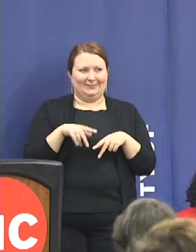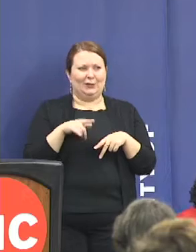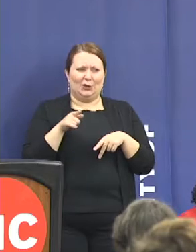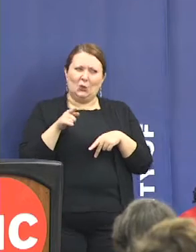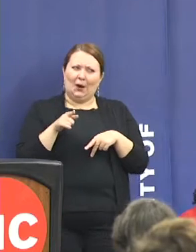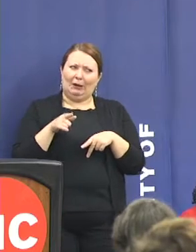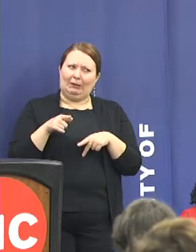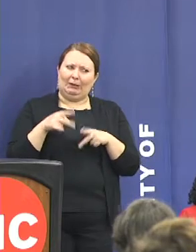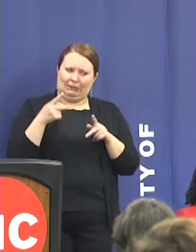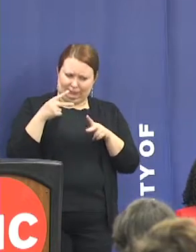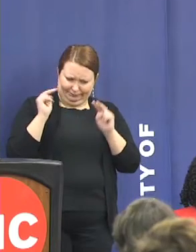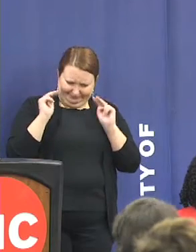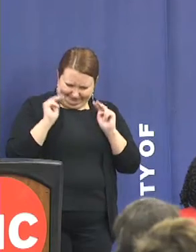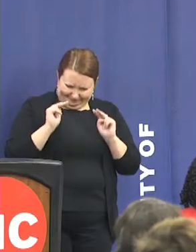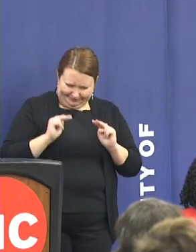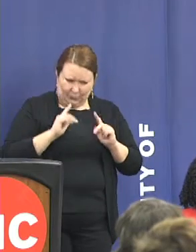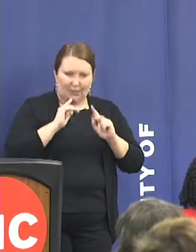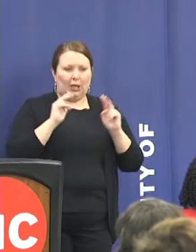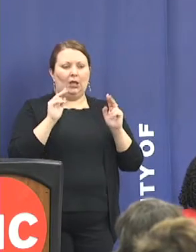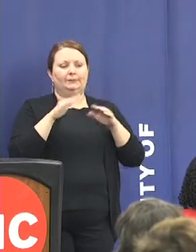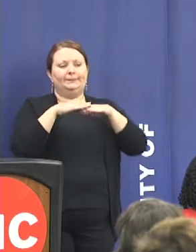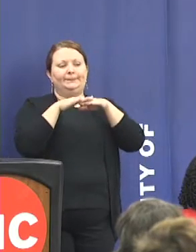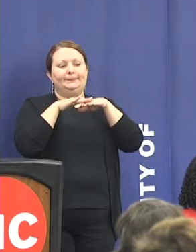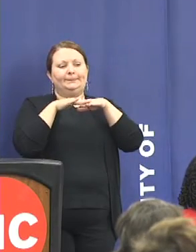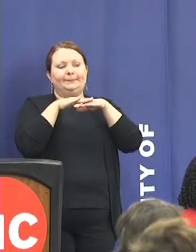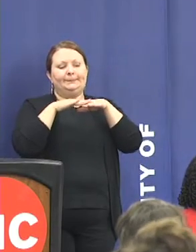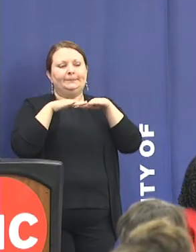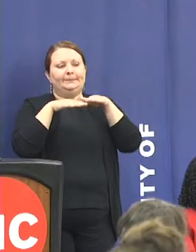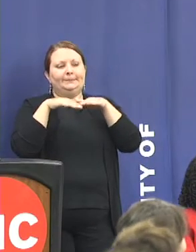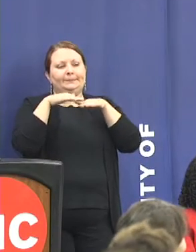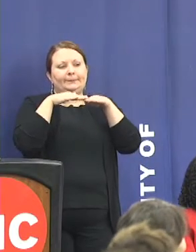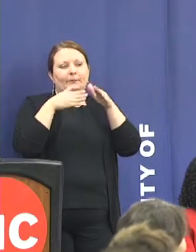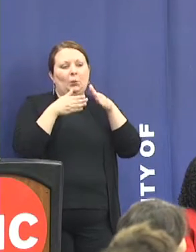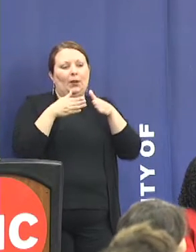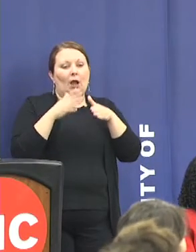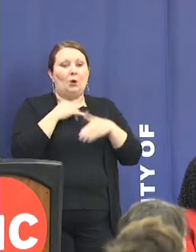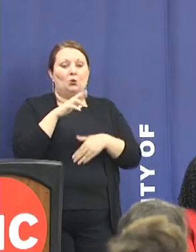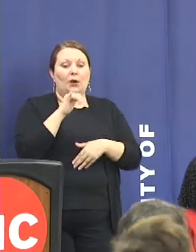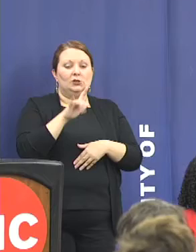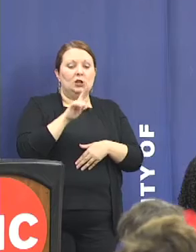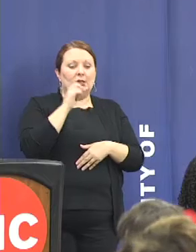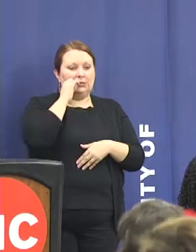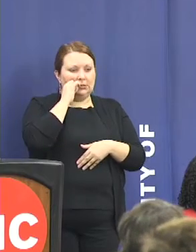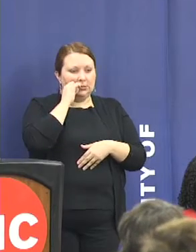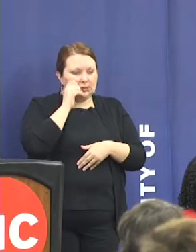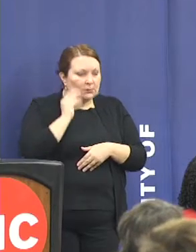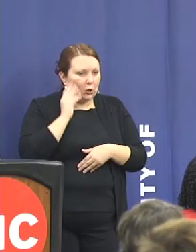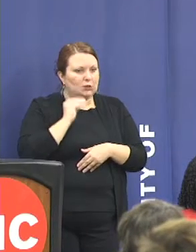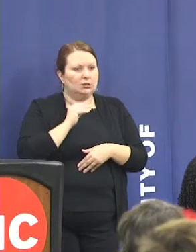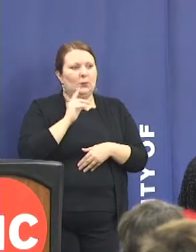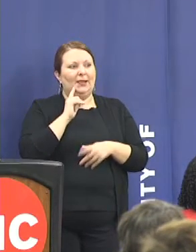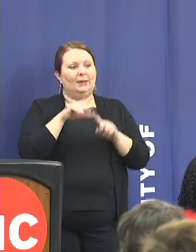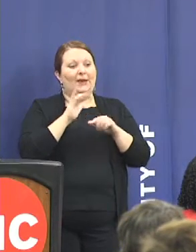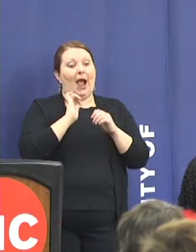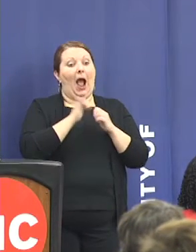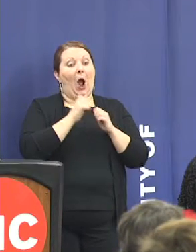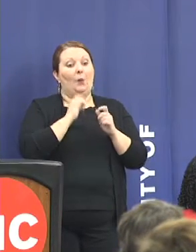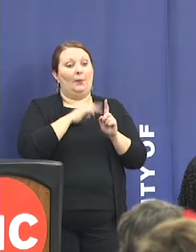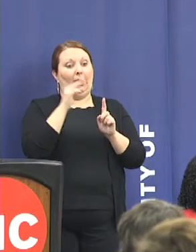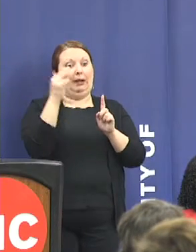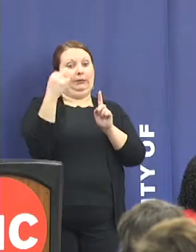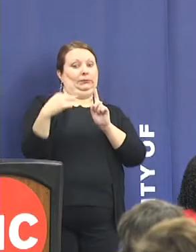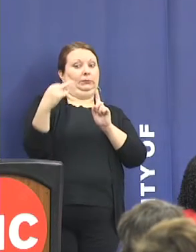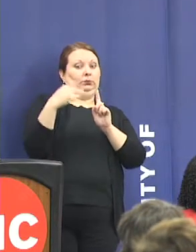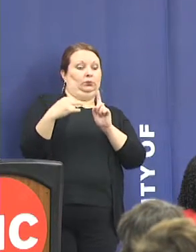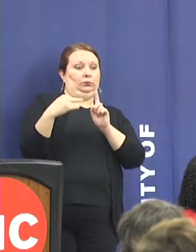to it in a very nuanced way, so that our racial experiences are really colored by how we are perceived, how we are